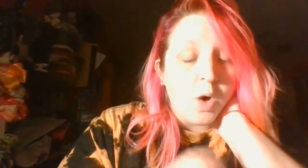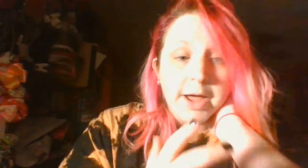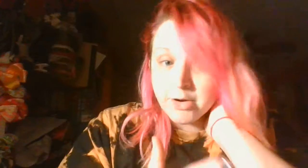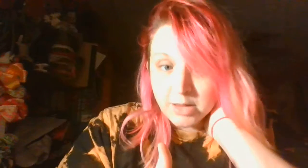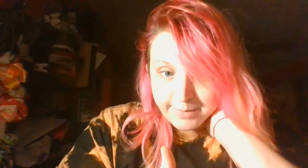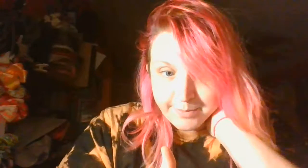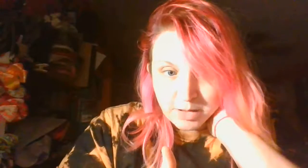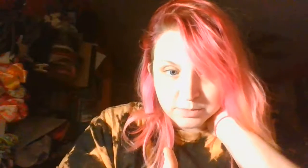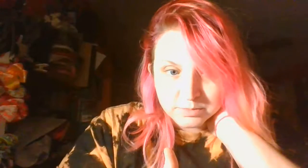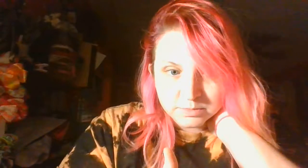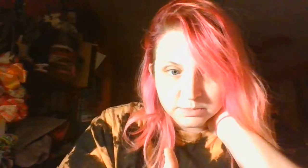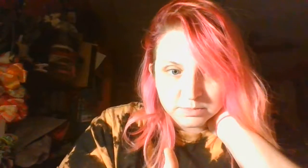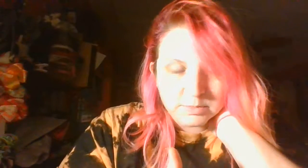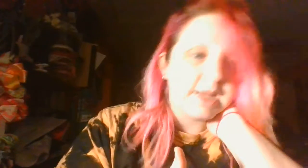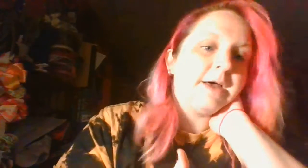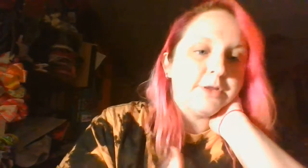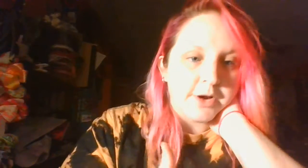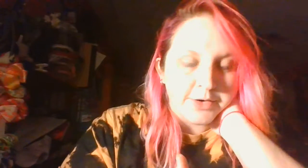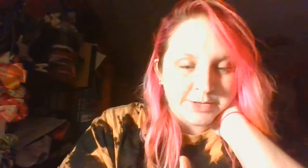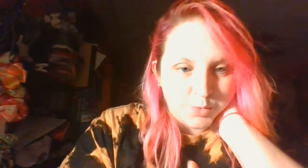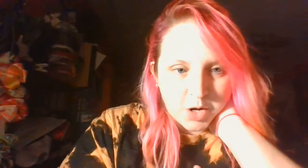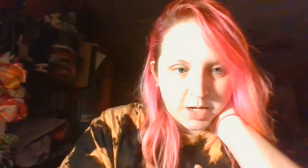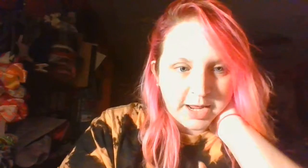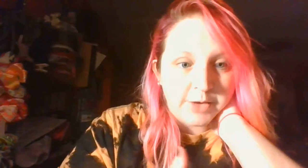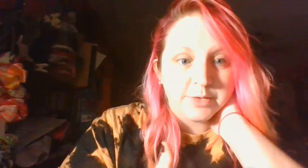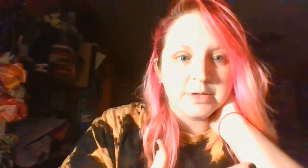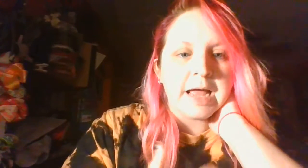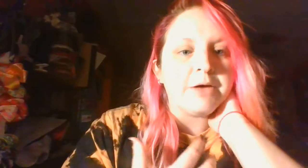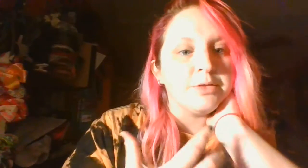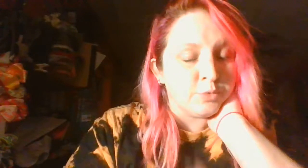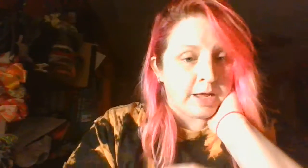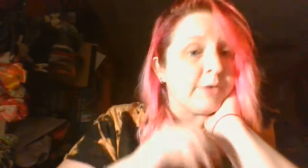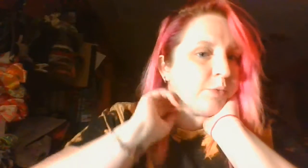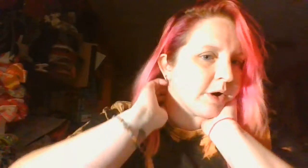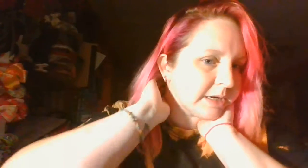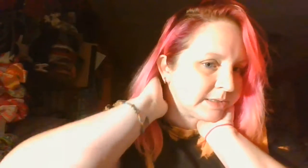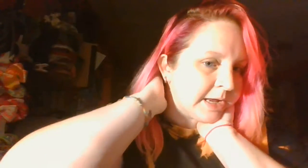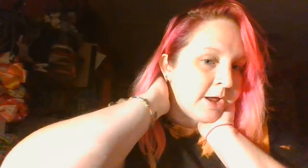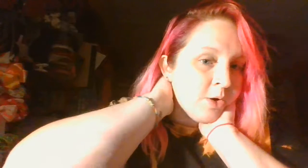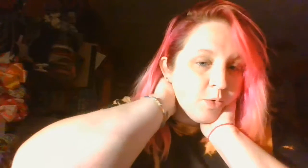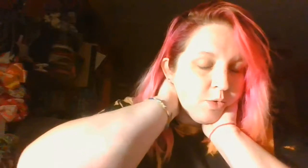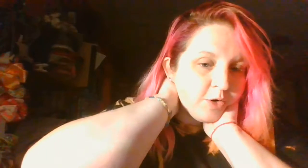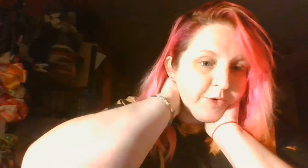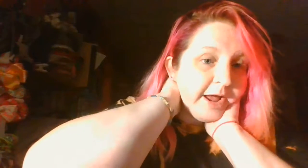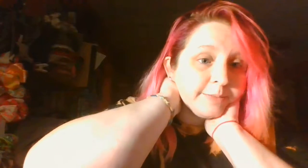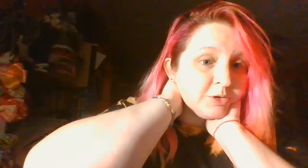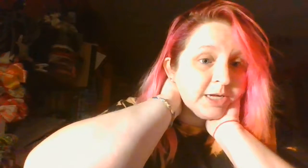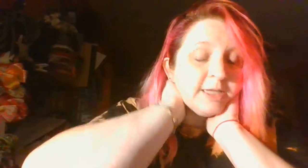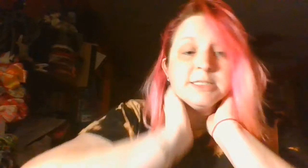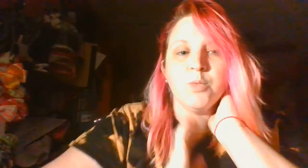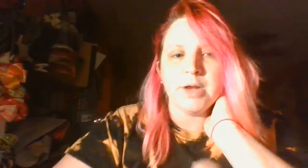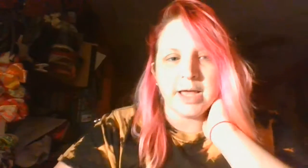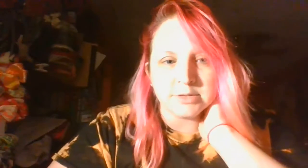wire a light bulb, how the currents work, how it works. Or perhaps you're telling someone how